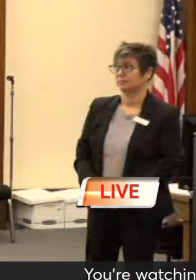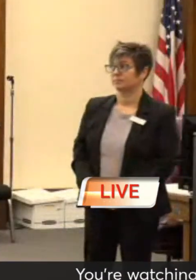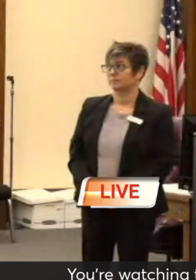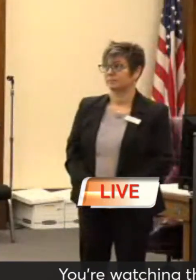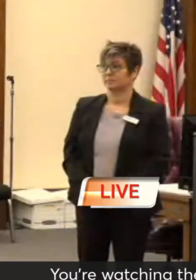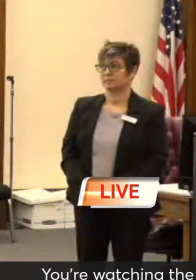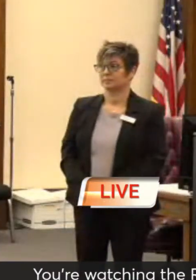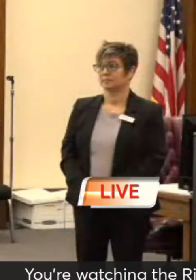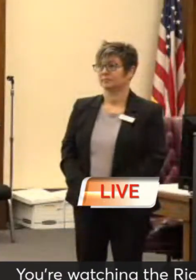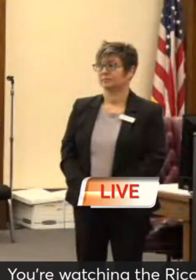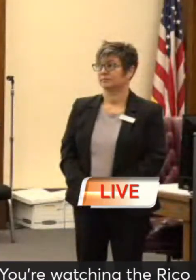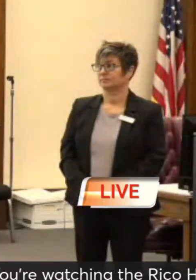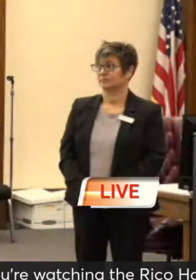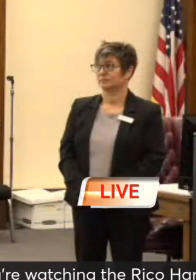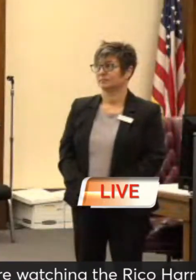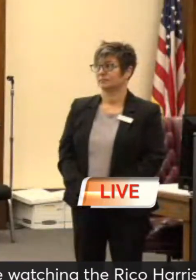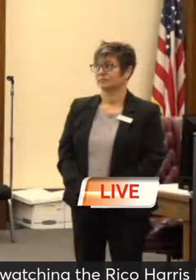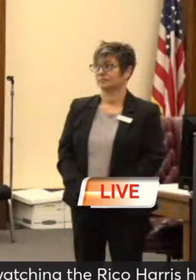that plan works.